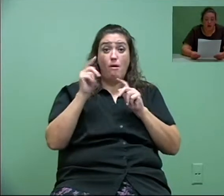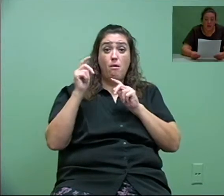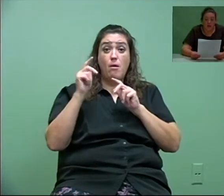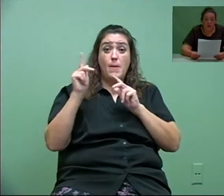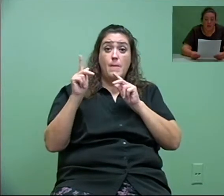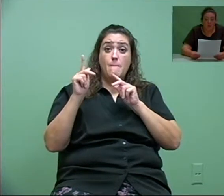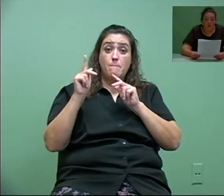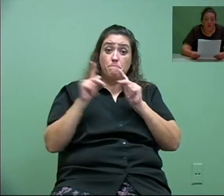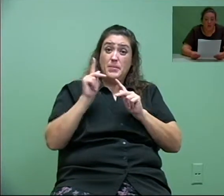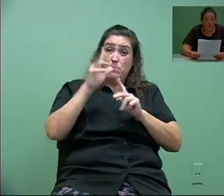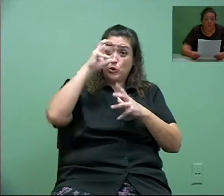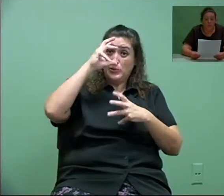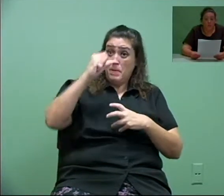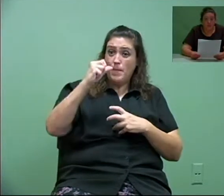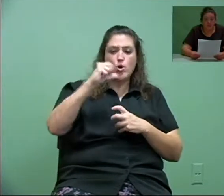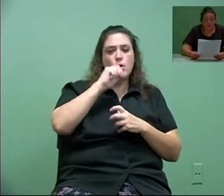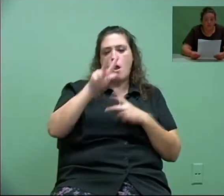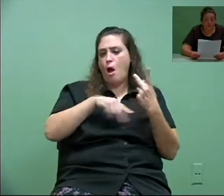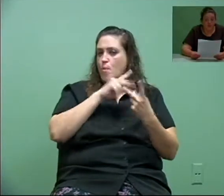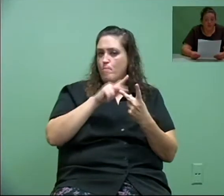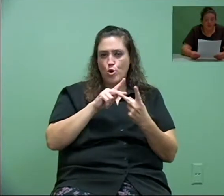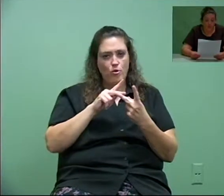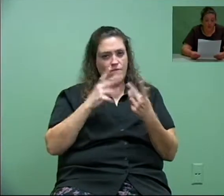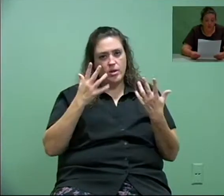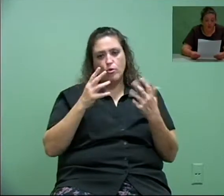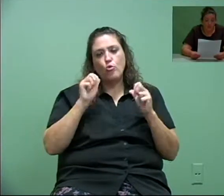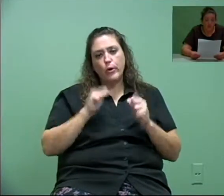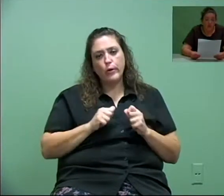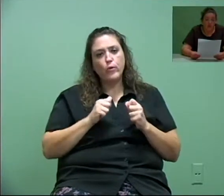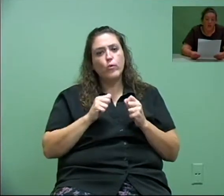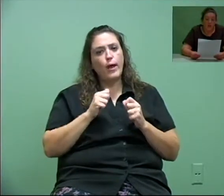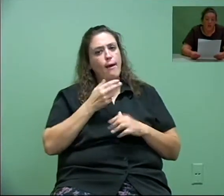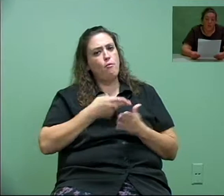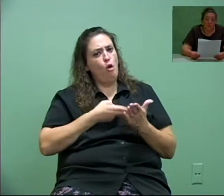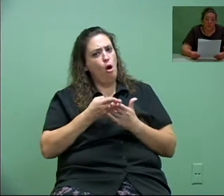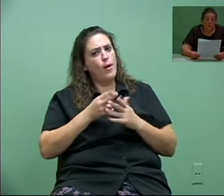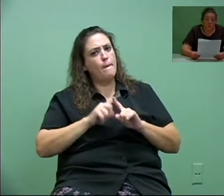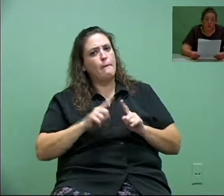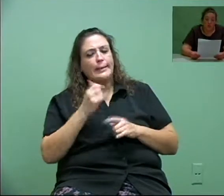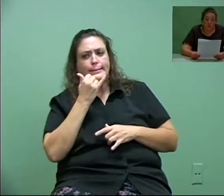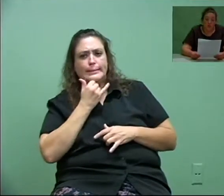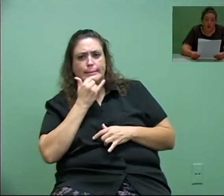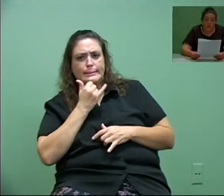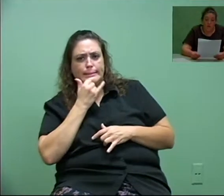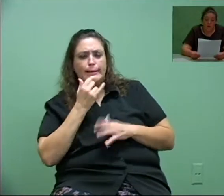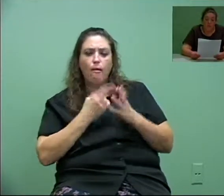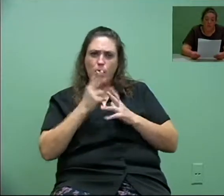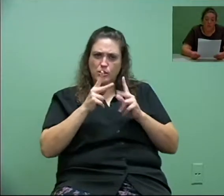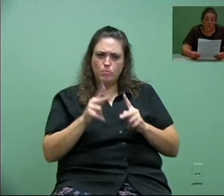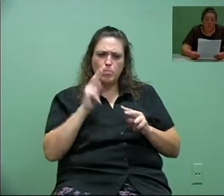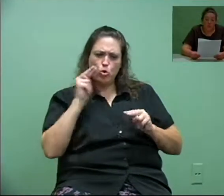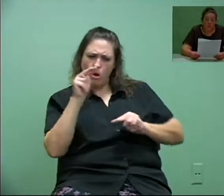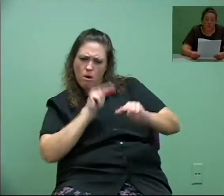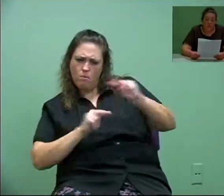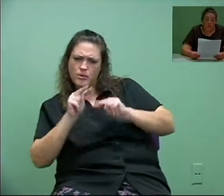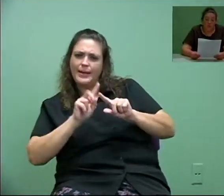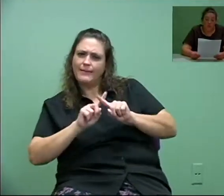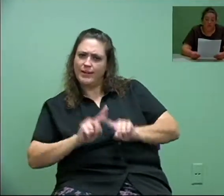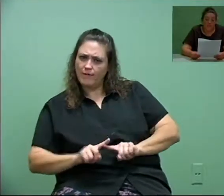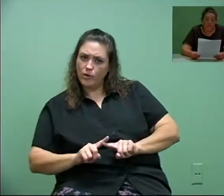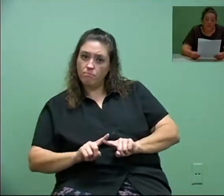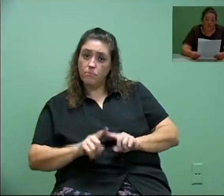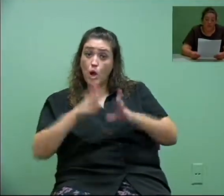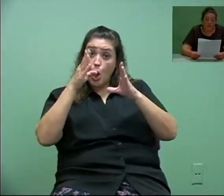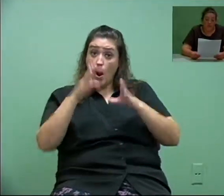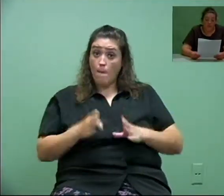mistake. Honest people may remember the same events differently. A person accused of a crime may choose whether or